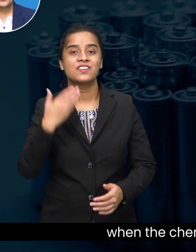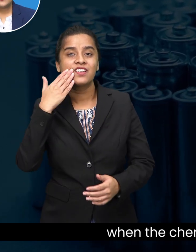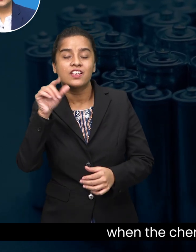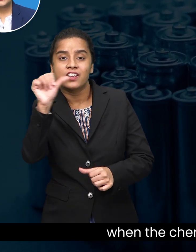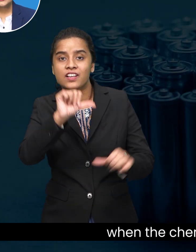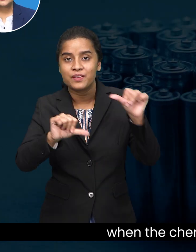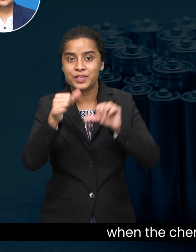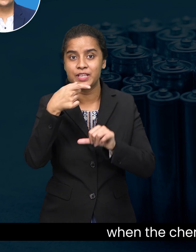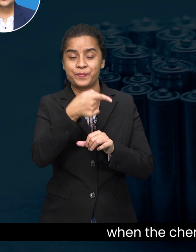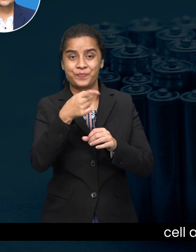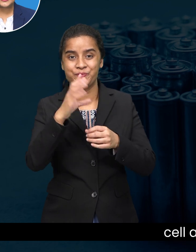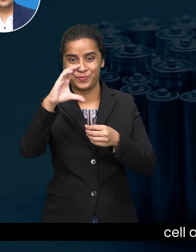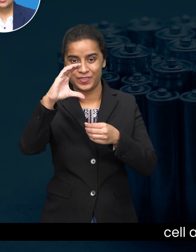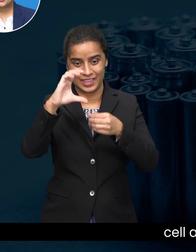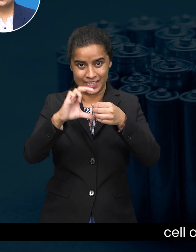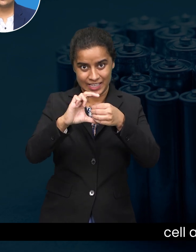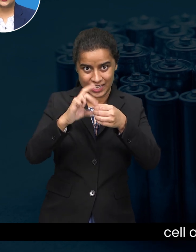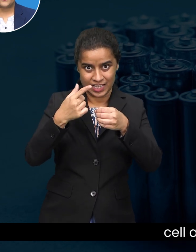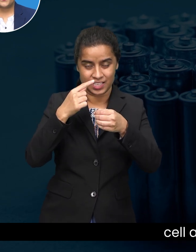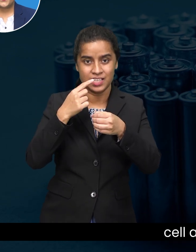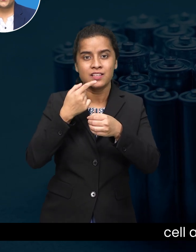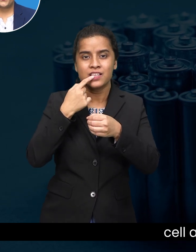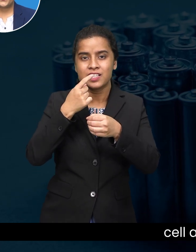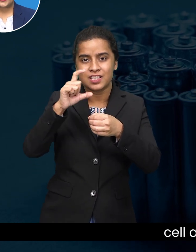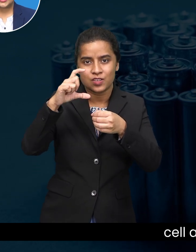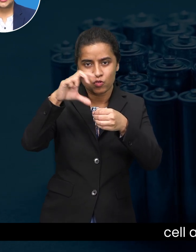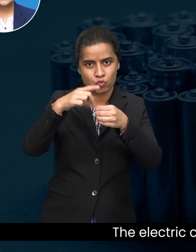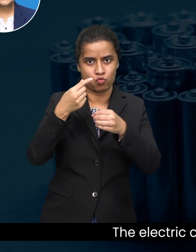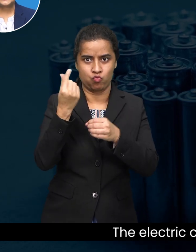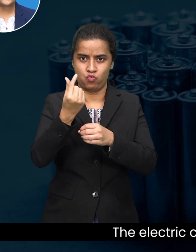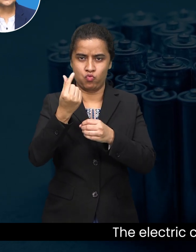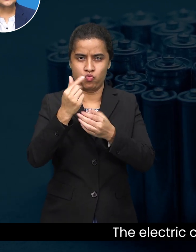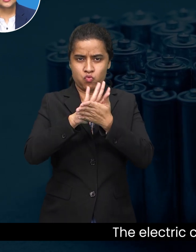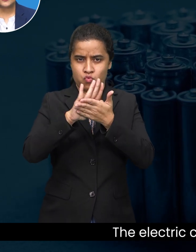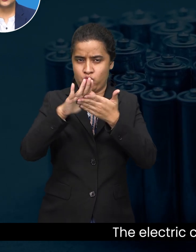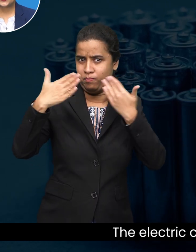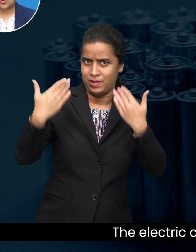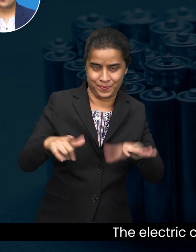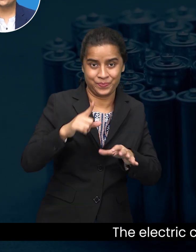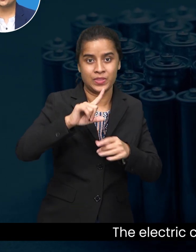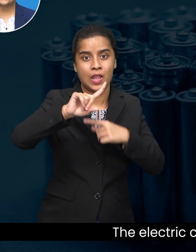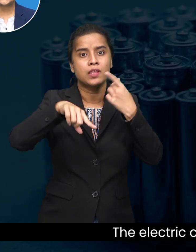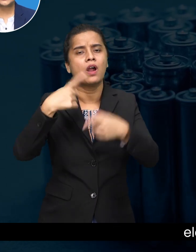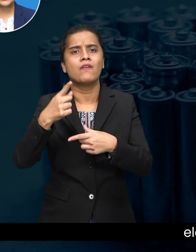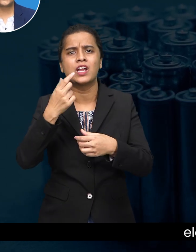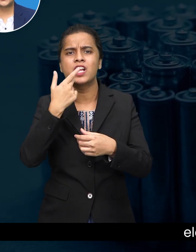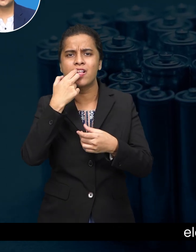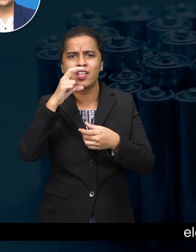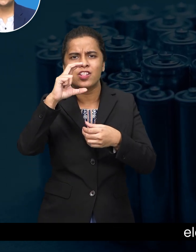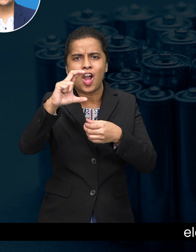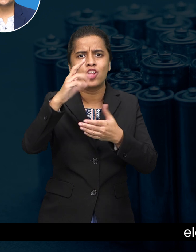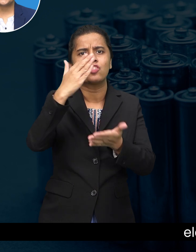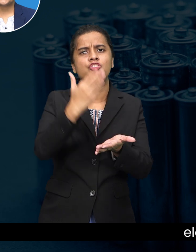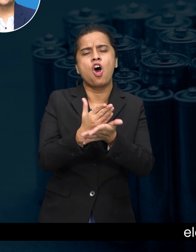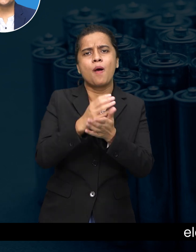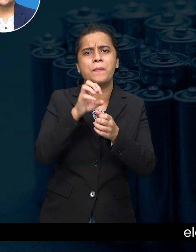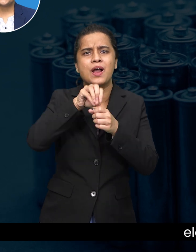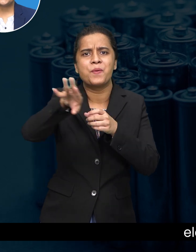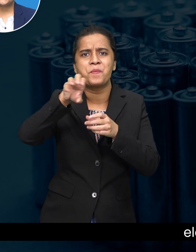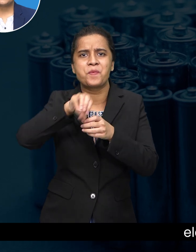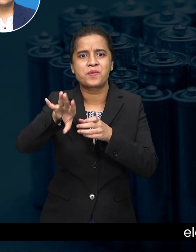When the chemicals in the electric cell are used up, the electric cell stops producing electricity.